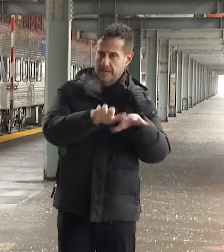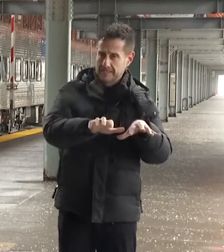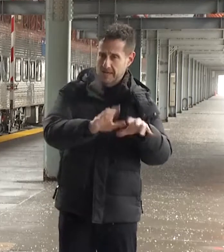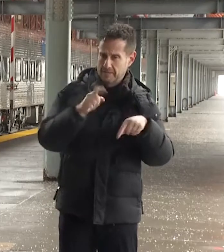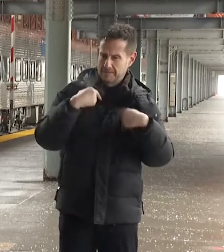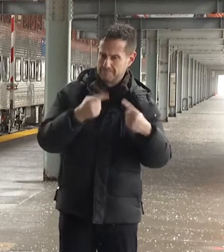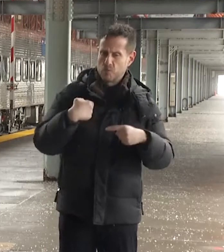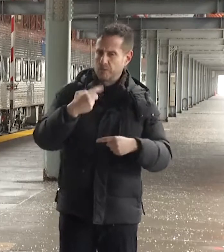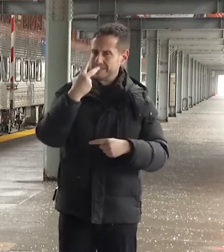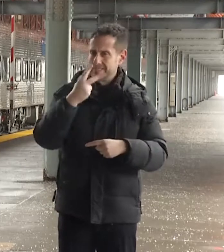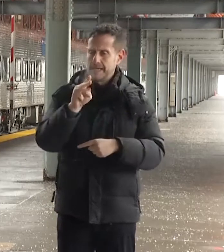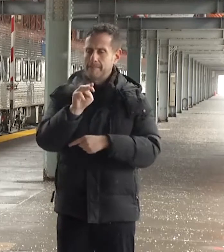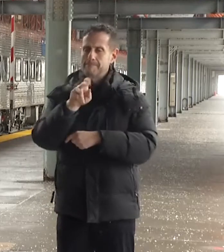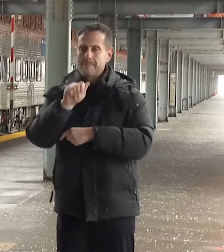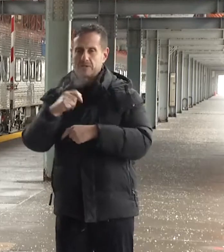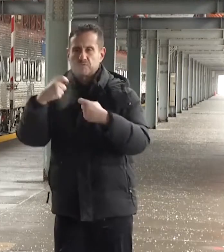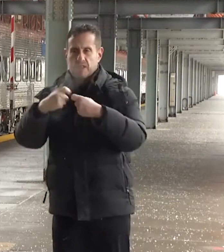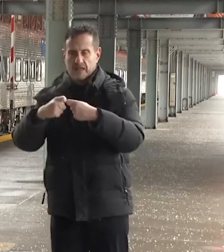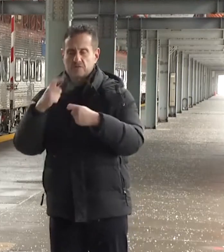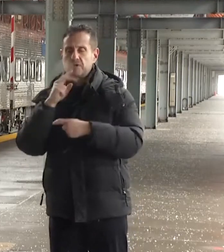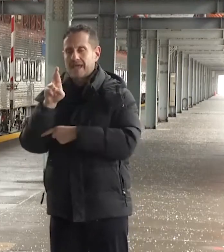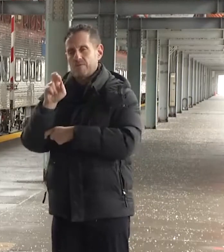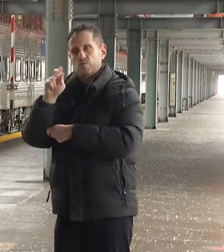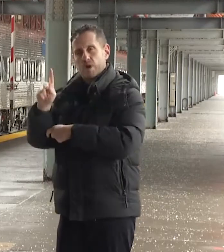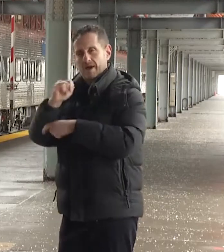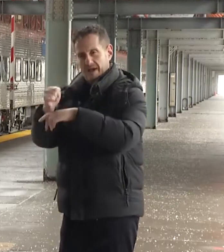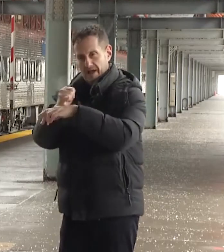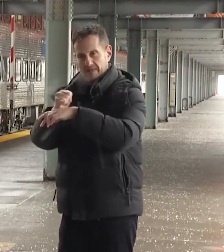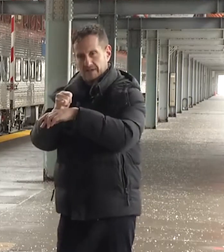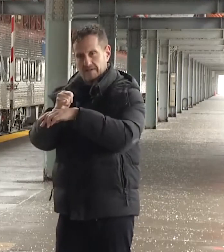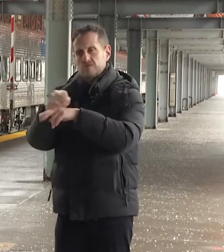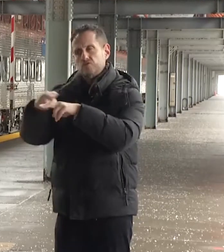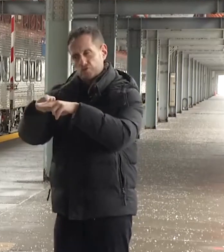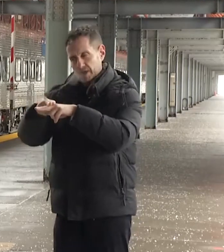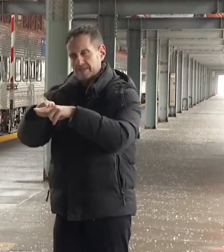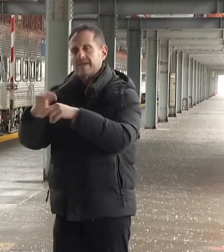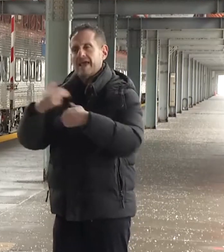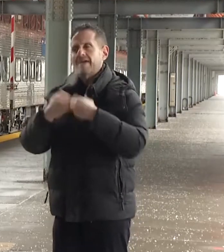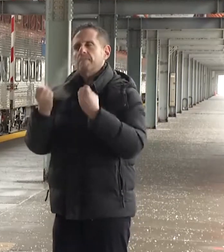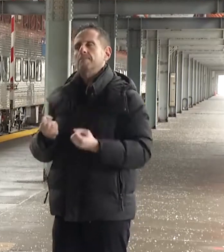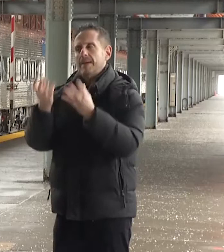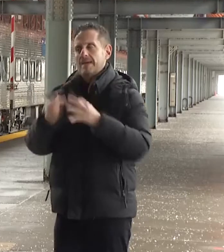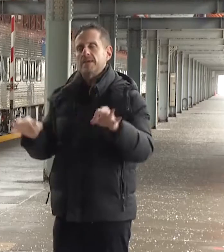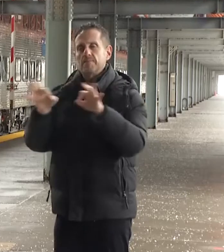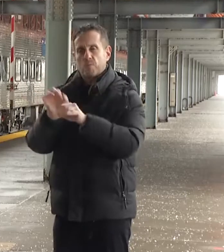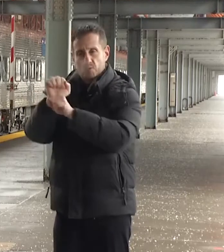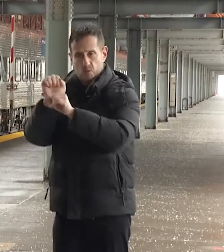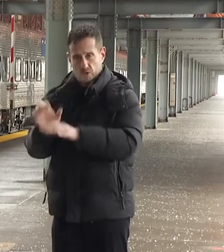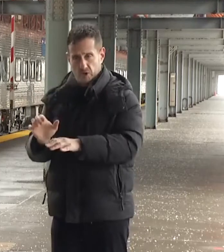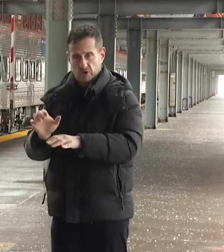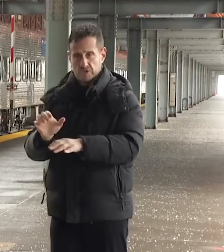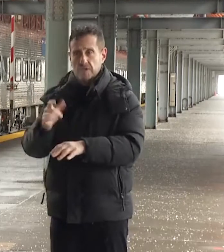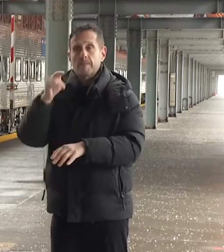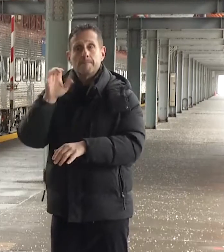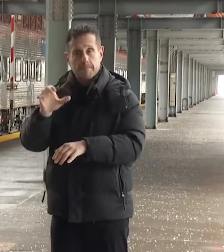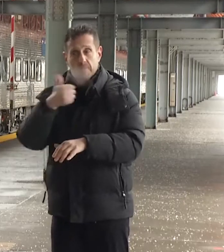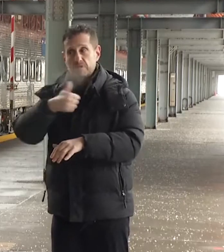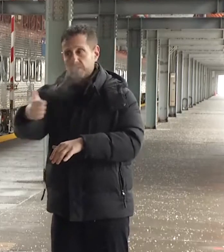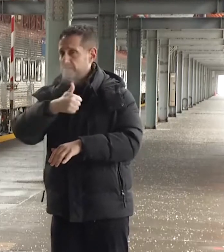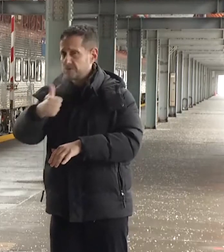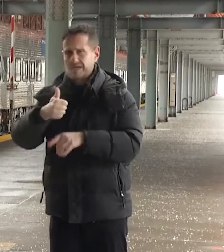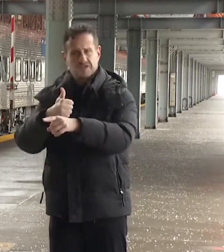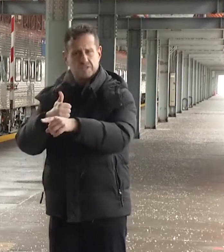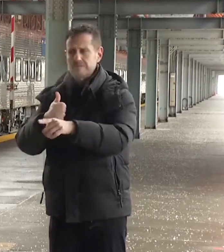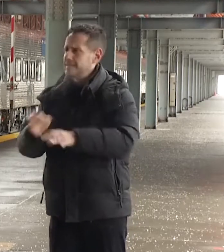Island lines carry a significant number of essential workers for whom public transportation is a